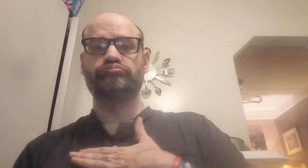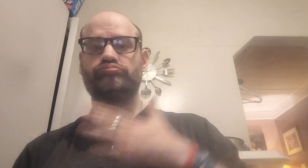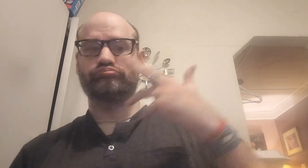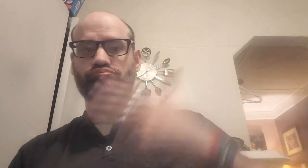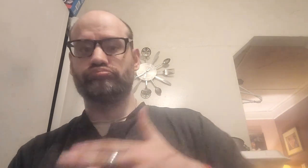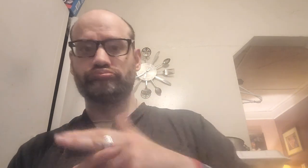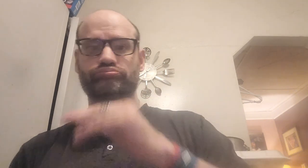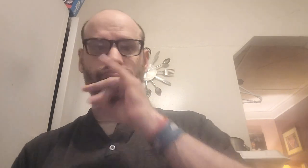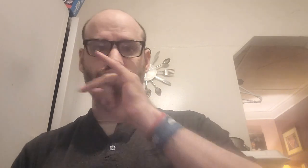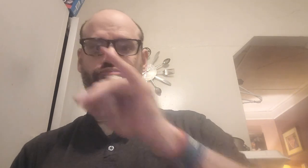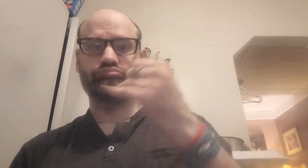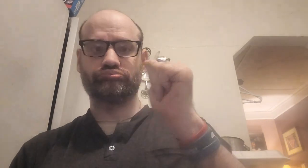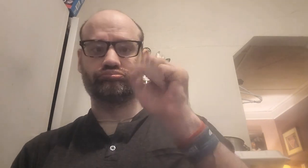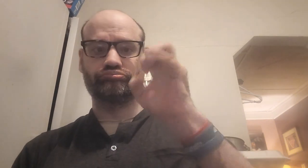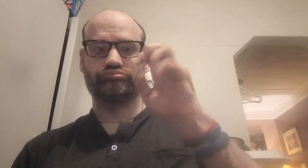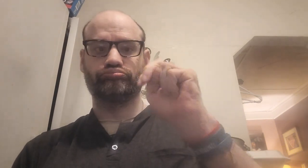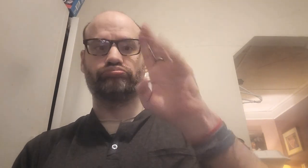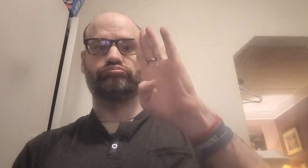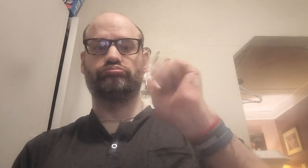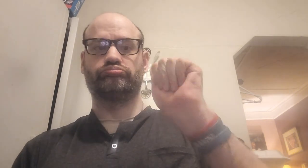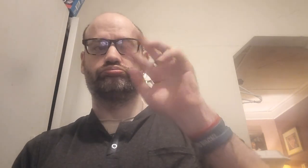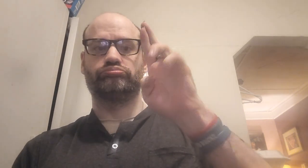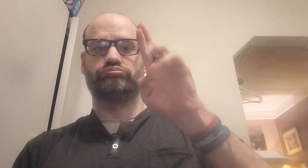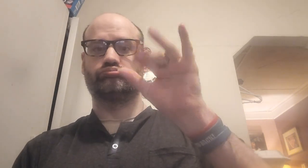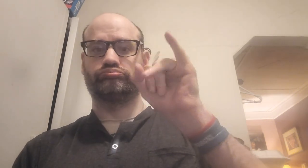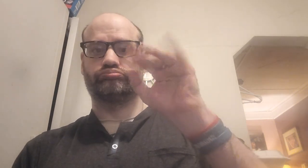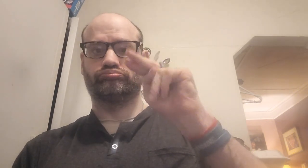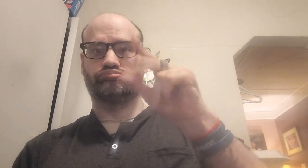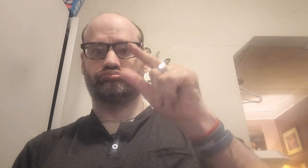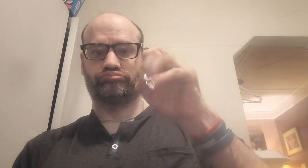My name is Jasen Barringer.